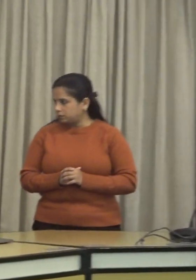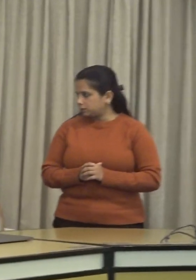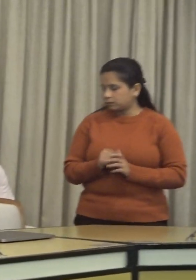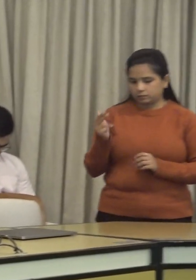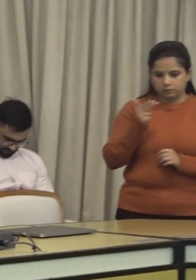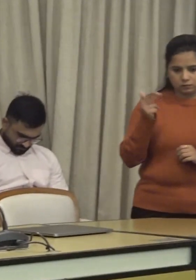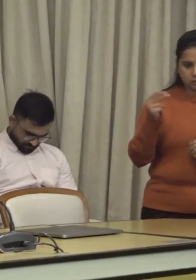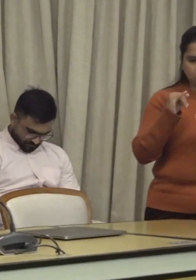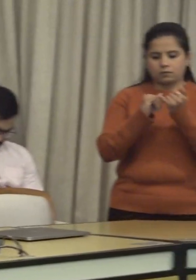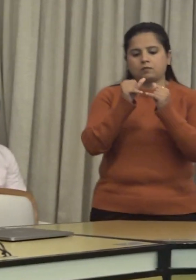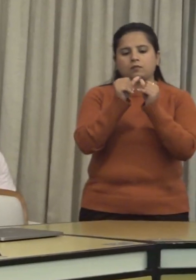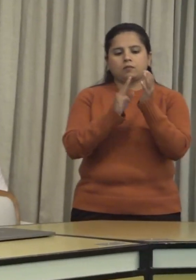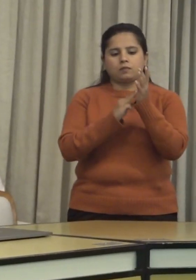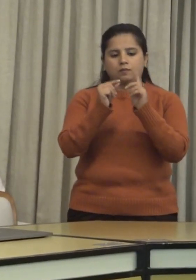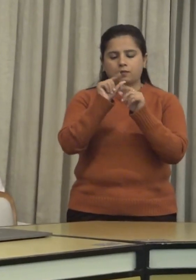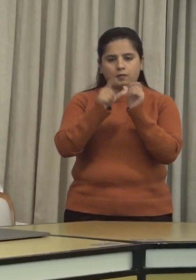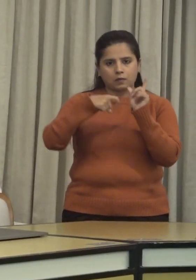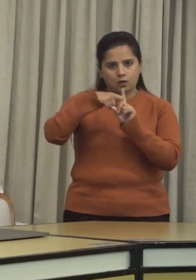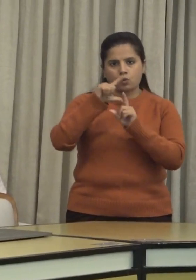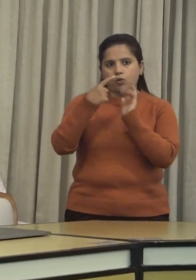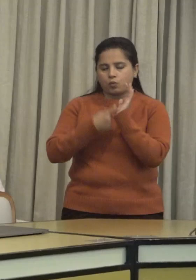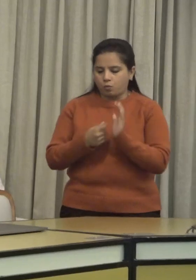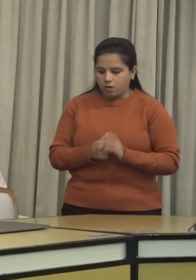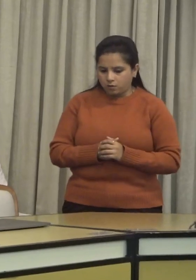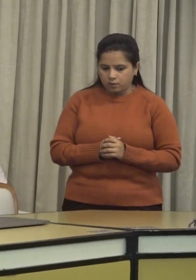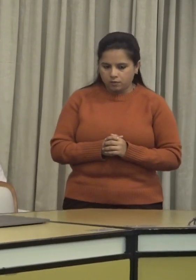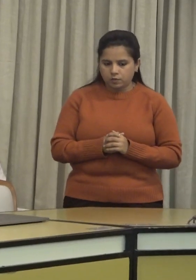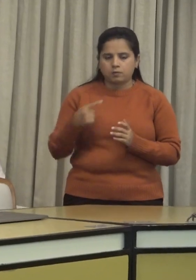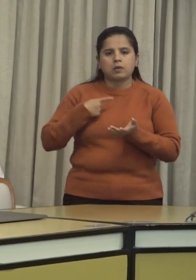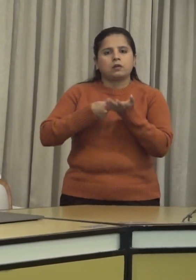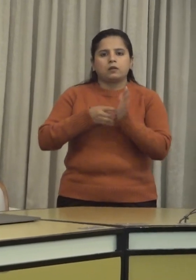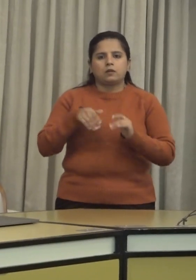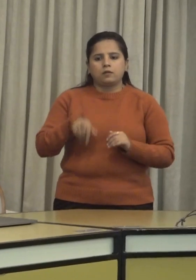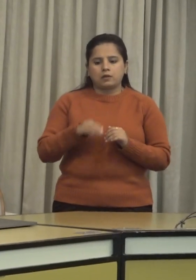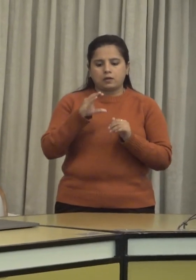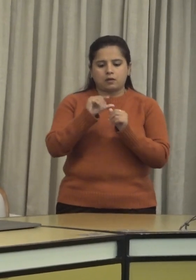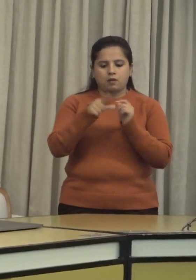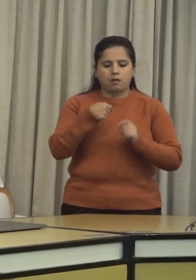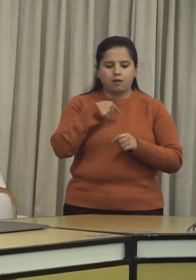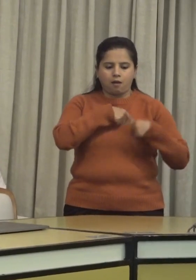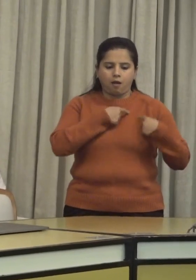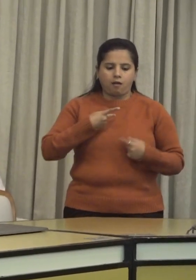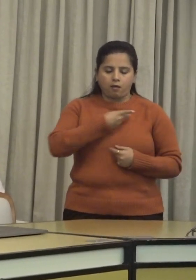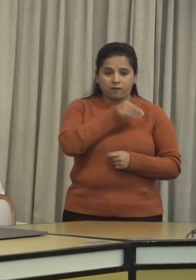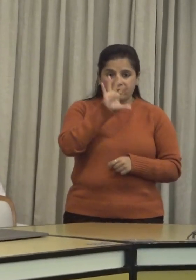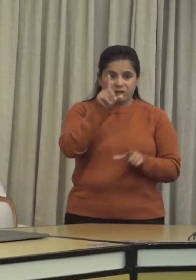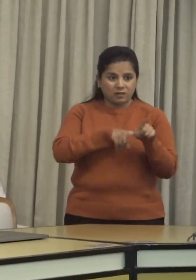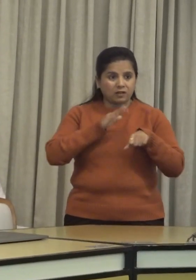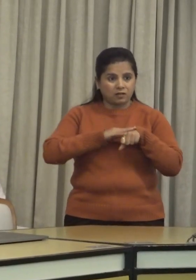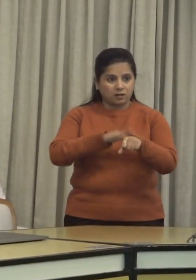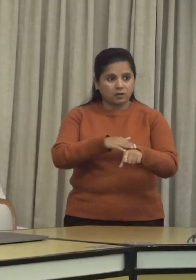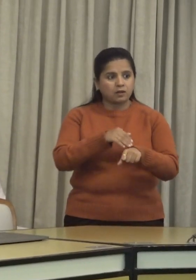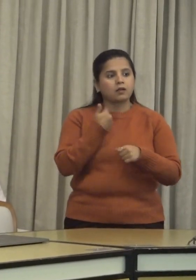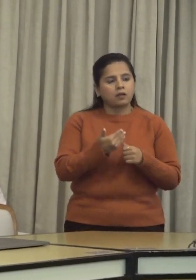My name is Sampath Kumar. I am a retired cardiac surgeon with 50 years experience from All